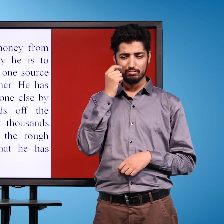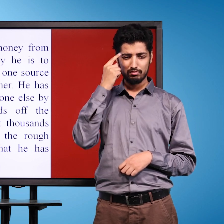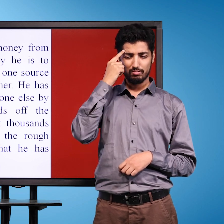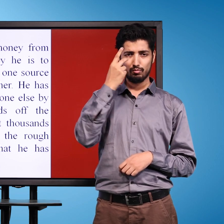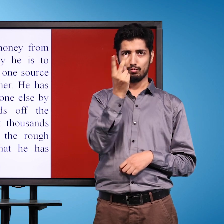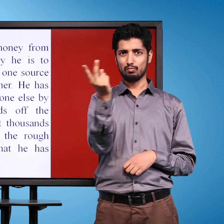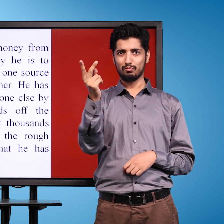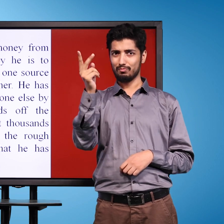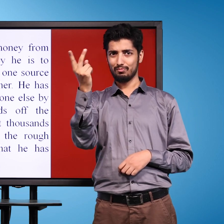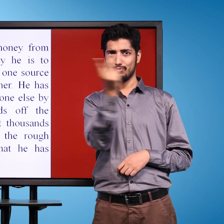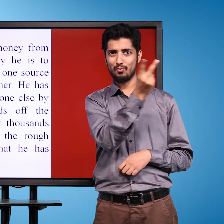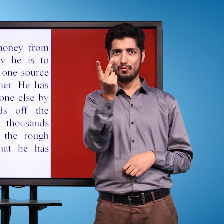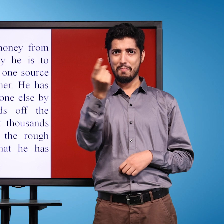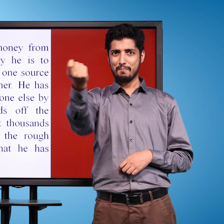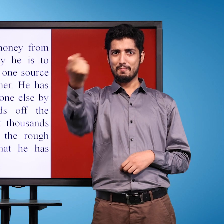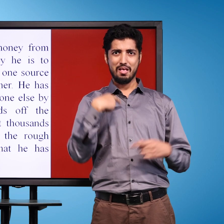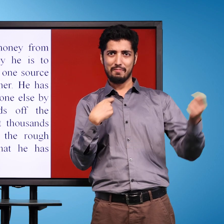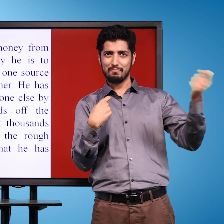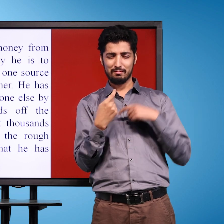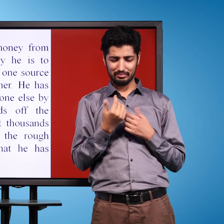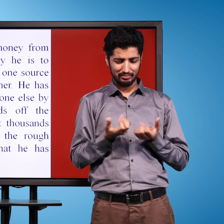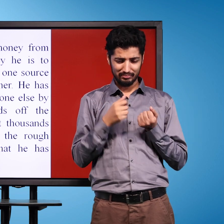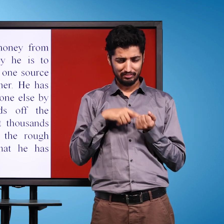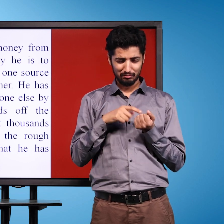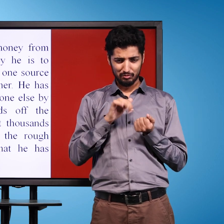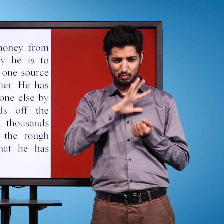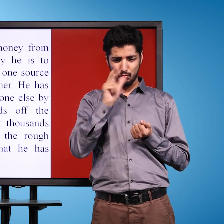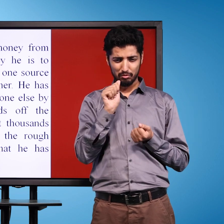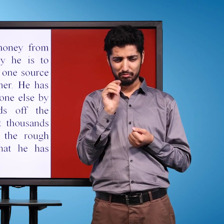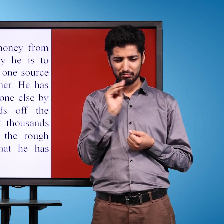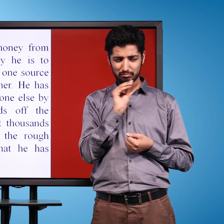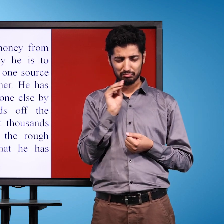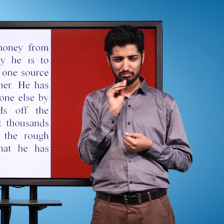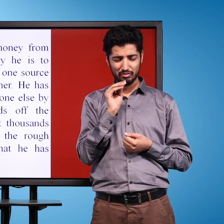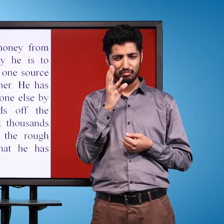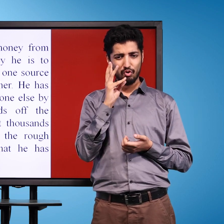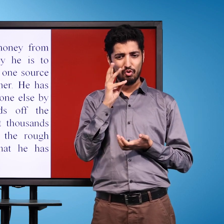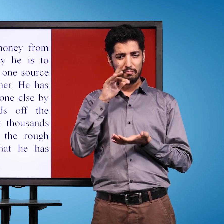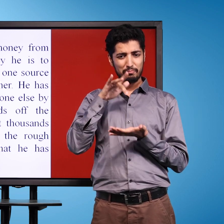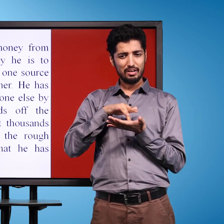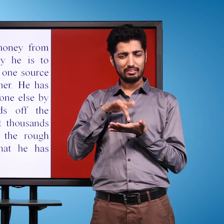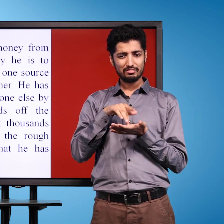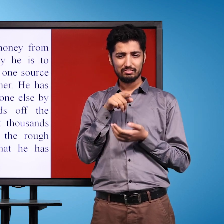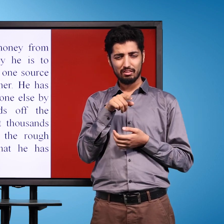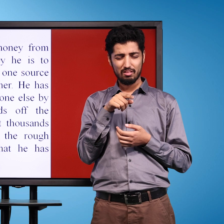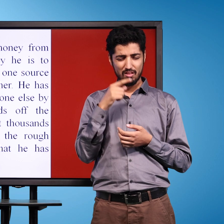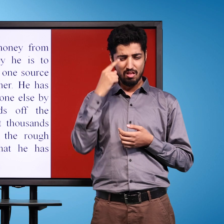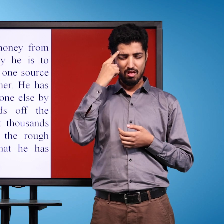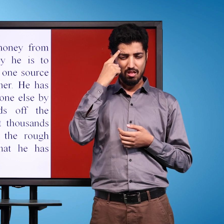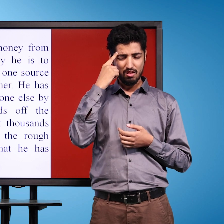their nearest thousands and quickly works out the rough answer. He is happy that he has enough money.